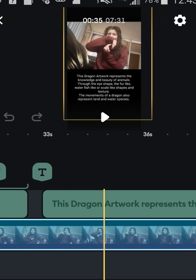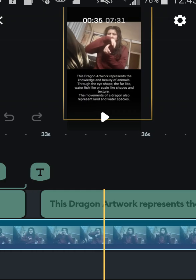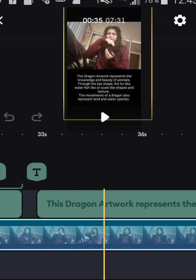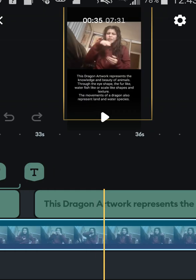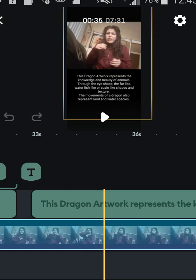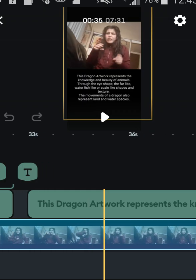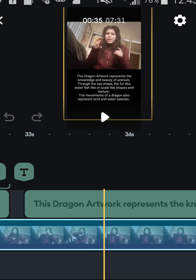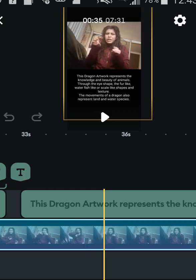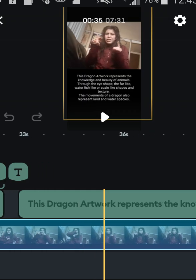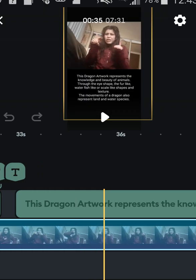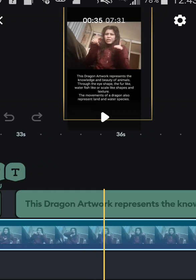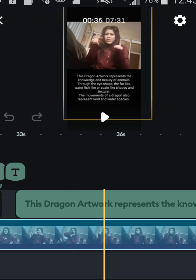So in this video,